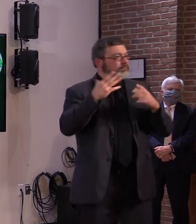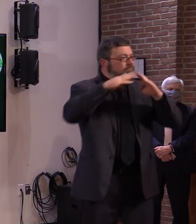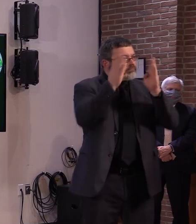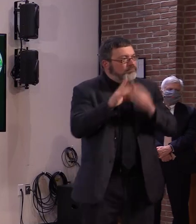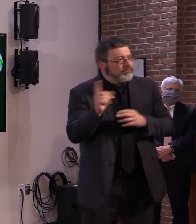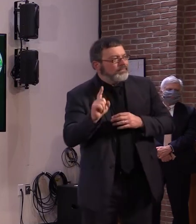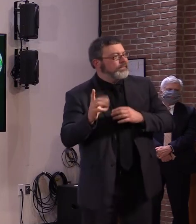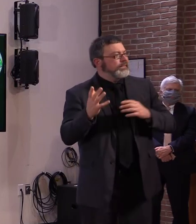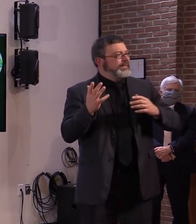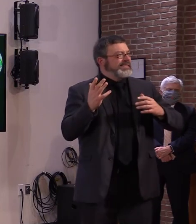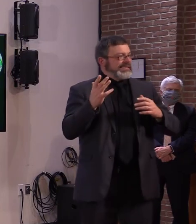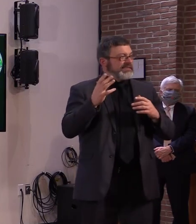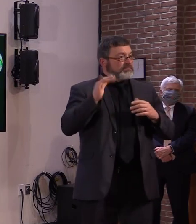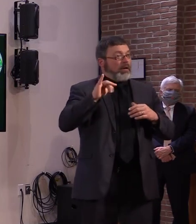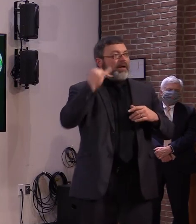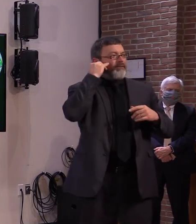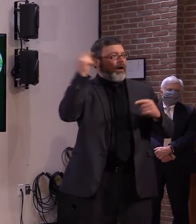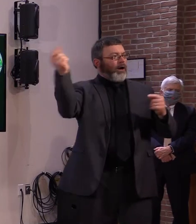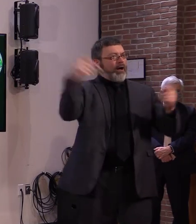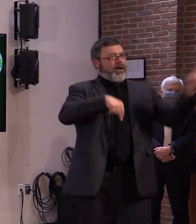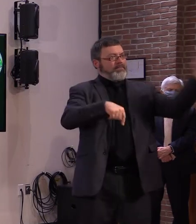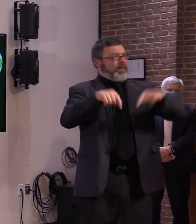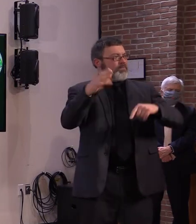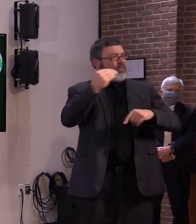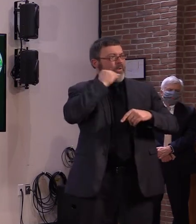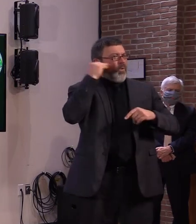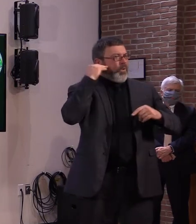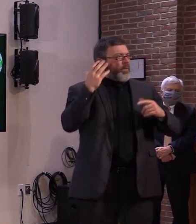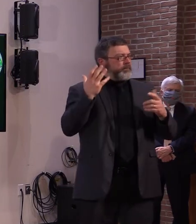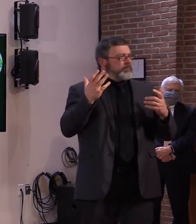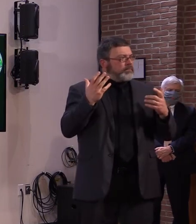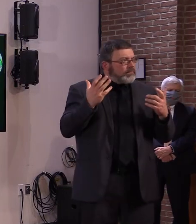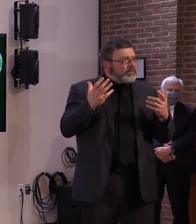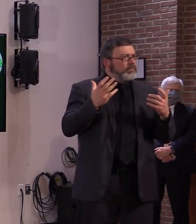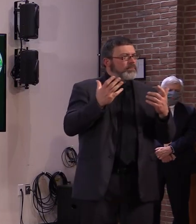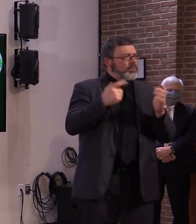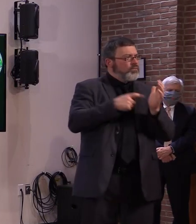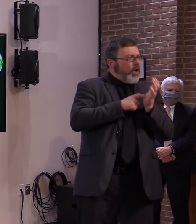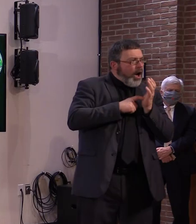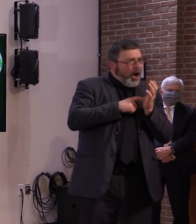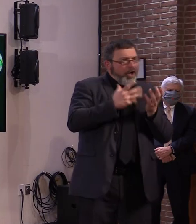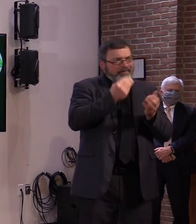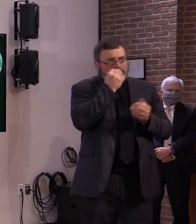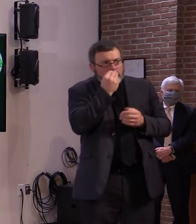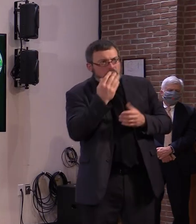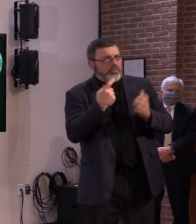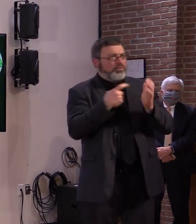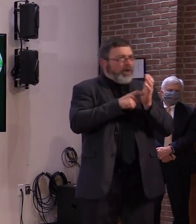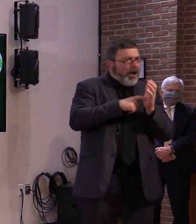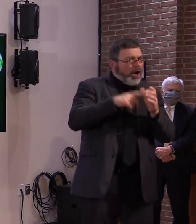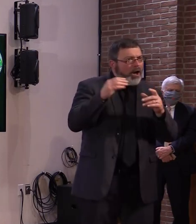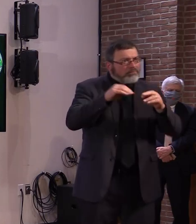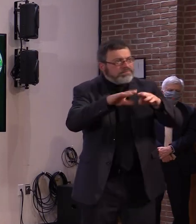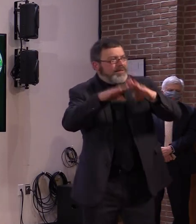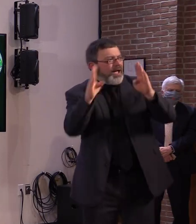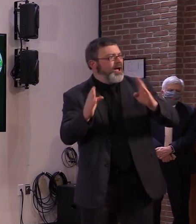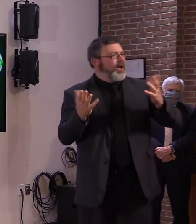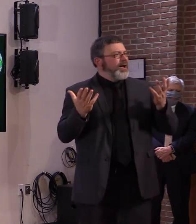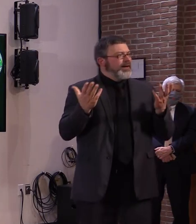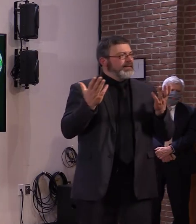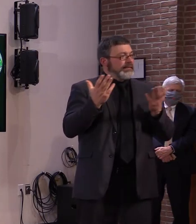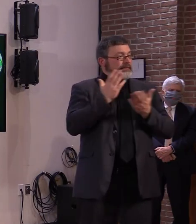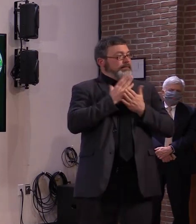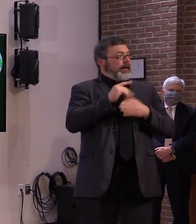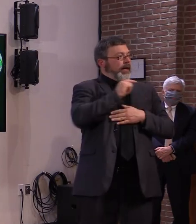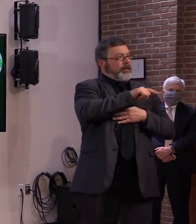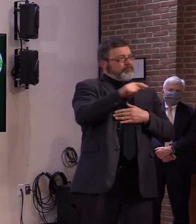large groups for gatherings requires a home and space and food to share. And those Vermonters struggling with housing or food